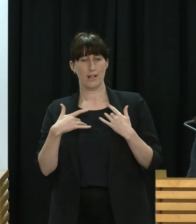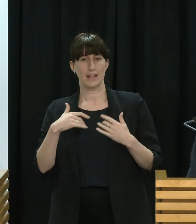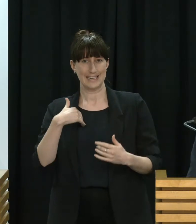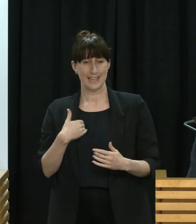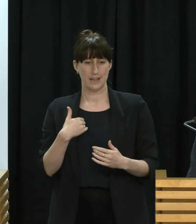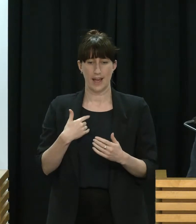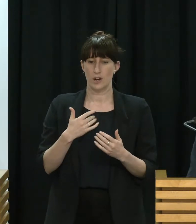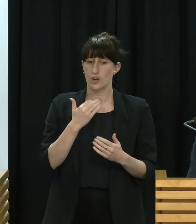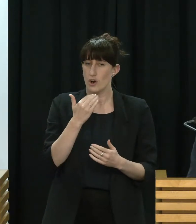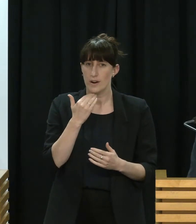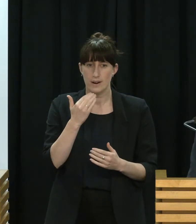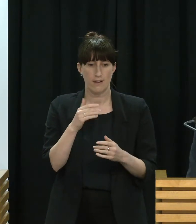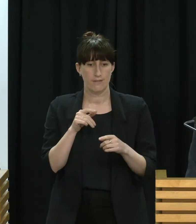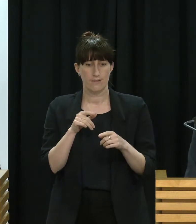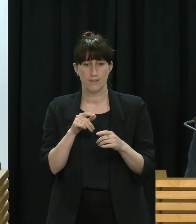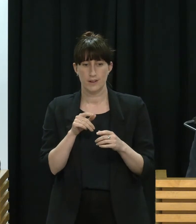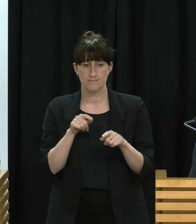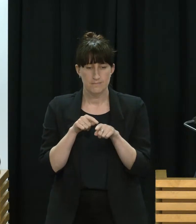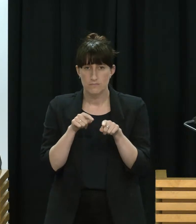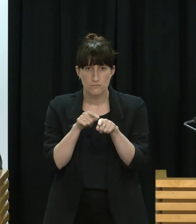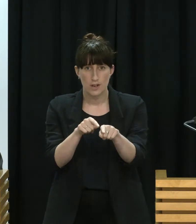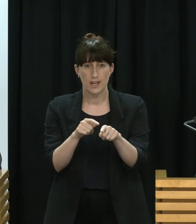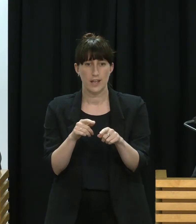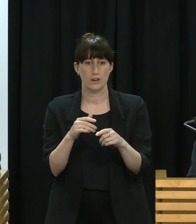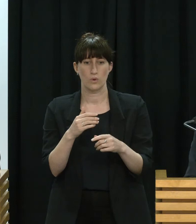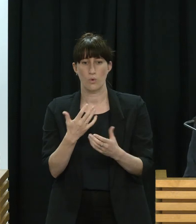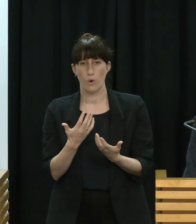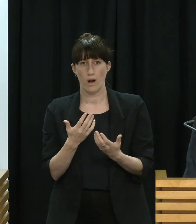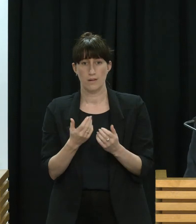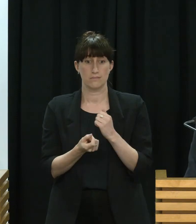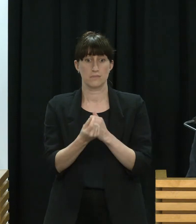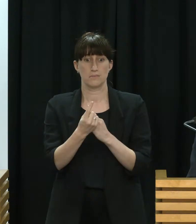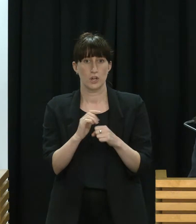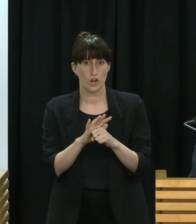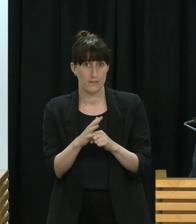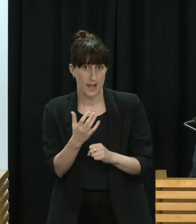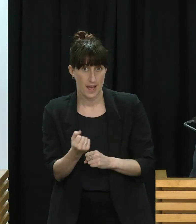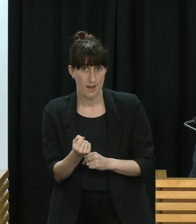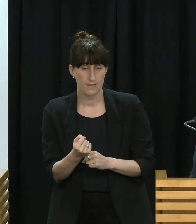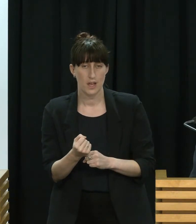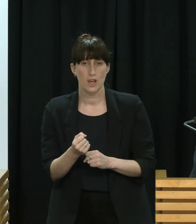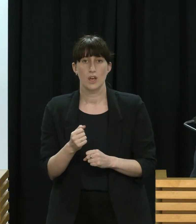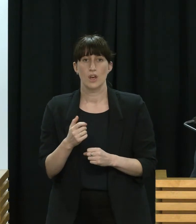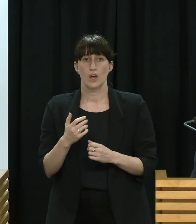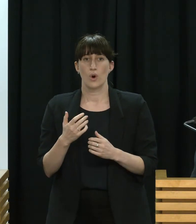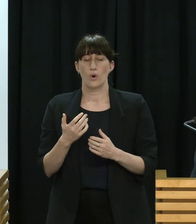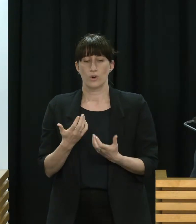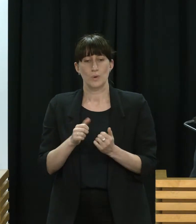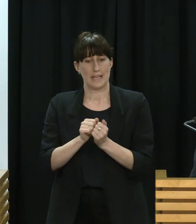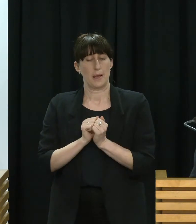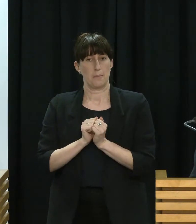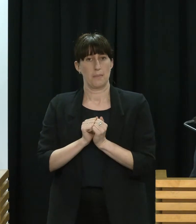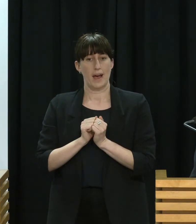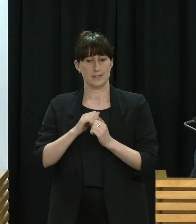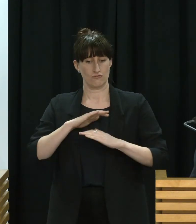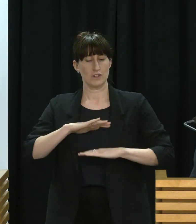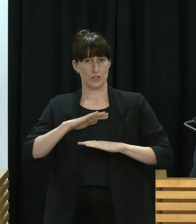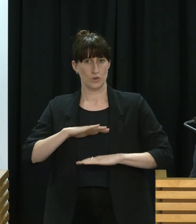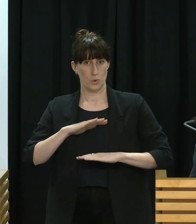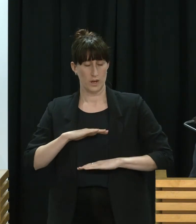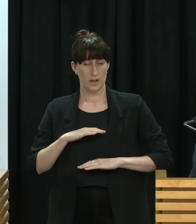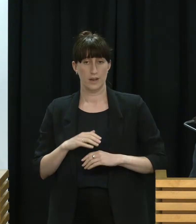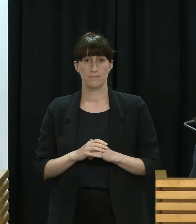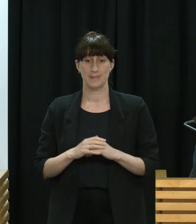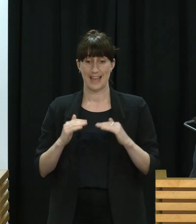do that, in order to provide ourselves reassurance that we don't have community transmission. The alert level 2